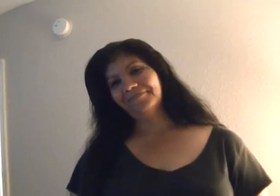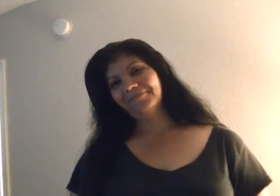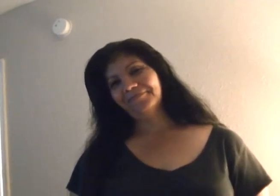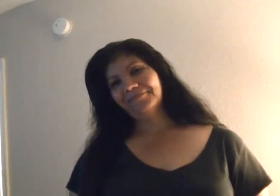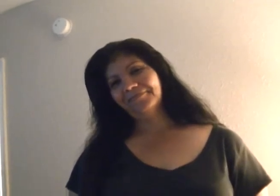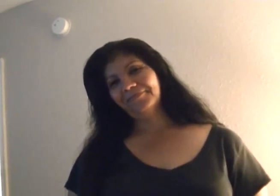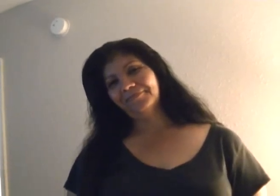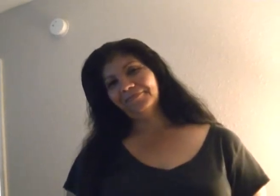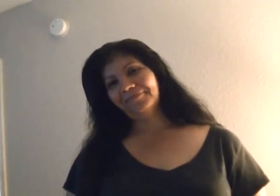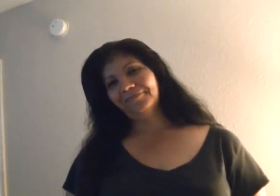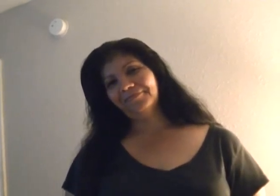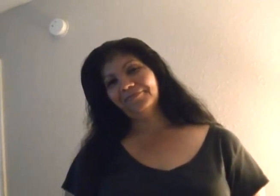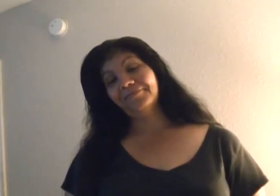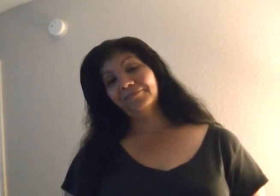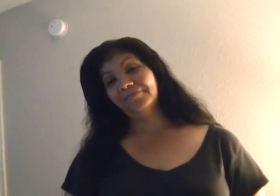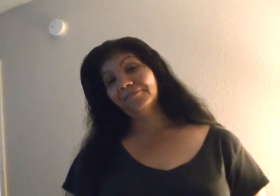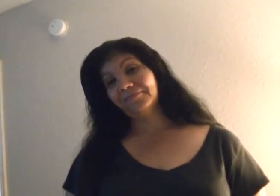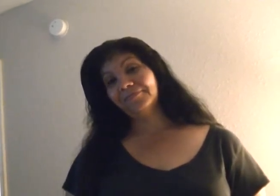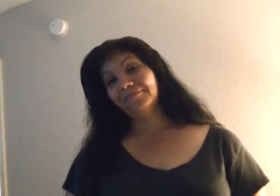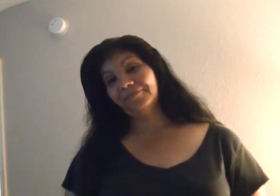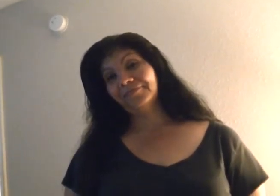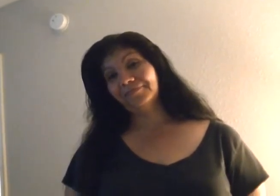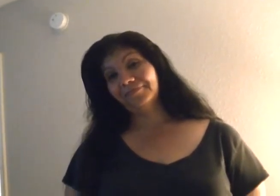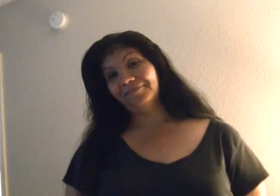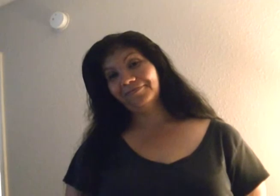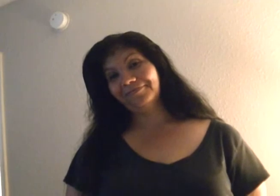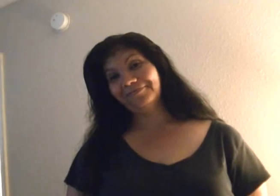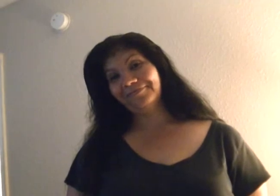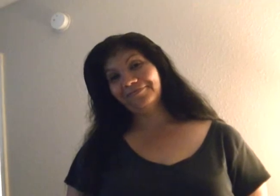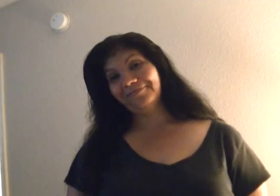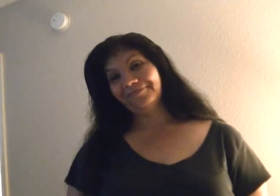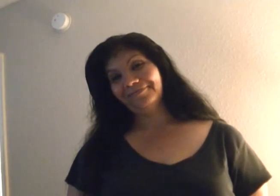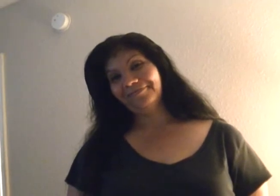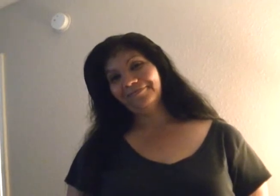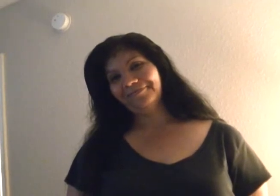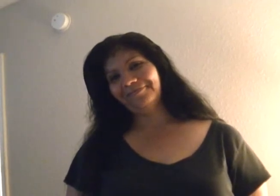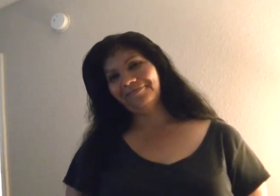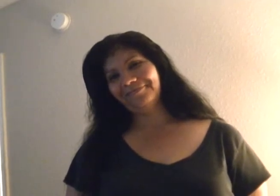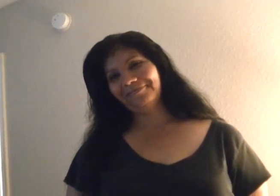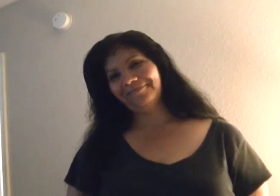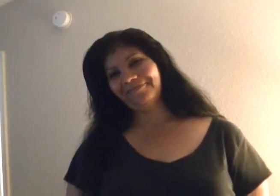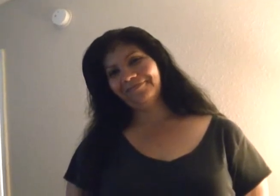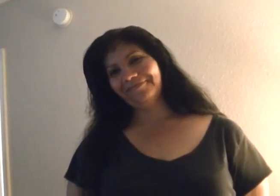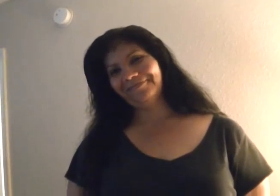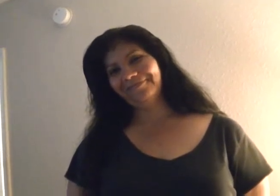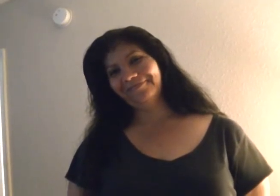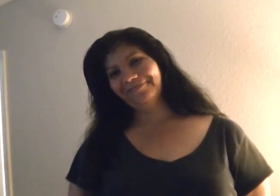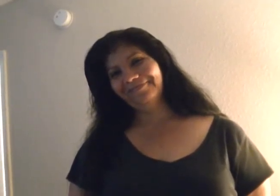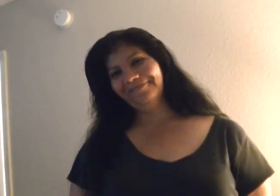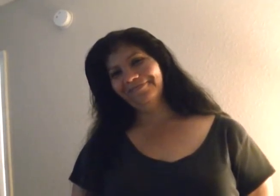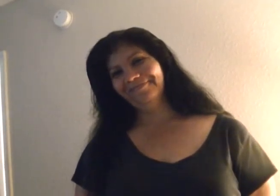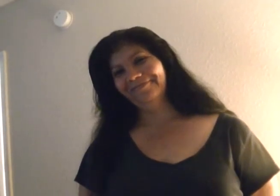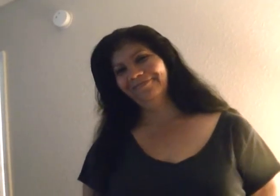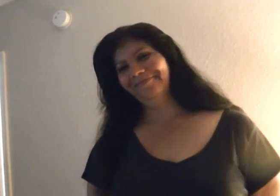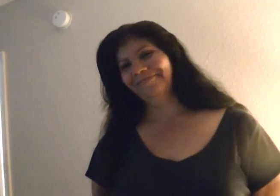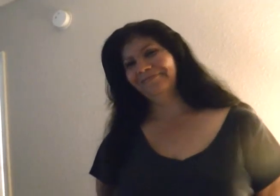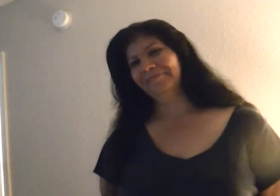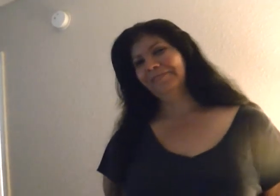If you ain't ready, you dang sure ain't going to be ready when she comes. You're going to blow it. So there's been many nights I thought I done blew it. And if you would have sent her 2 years